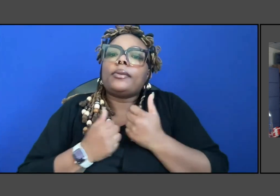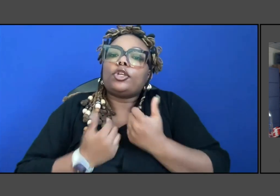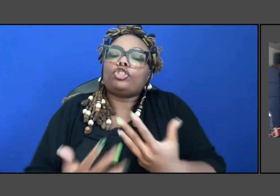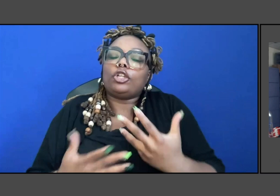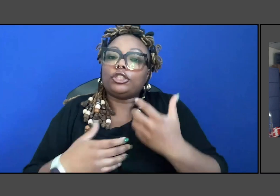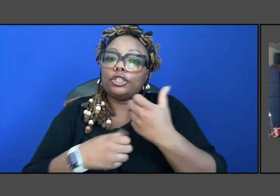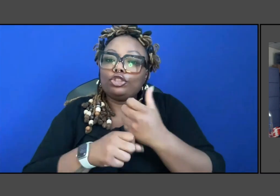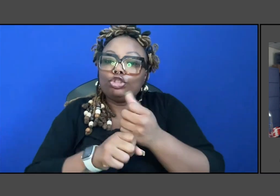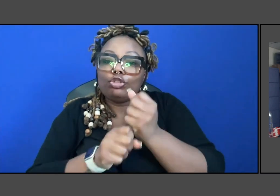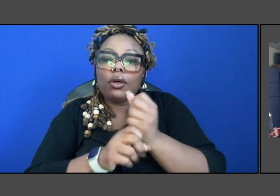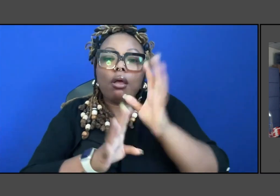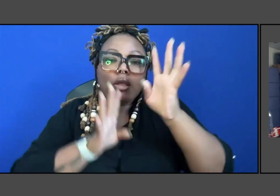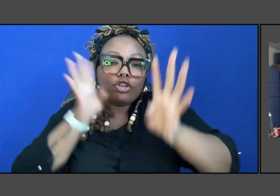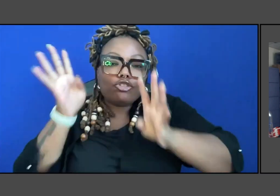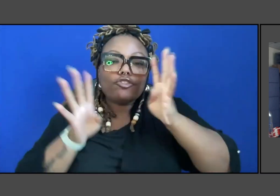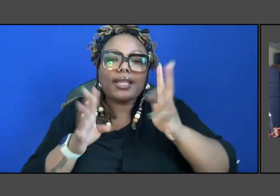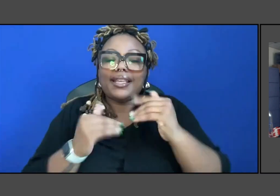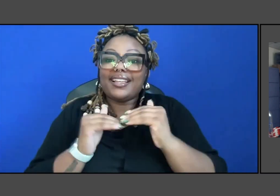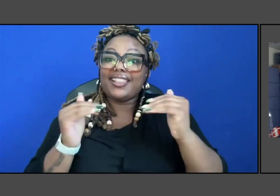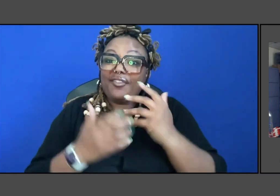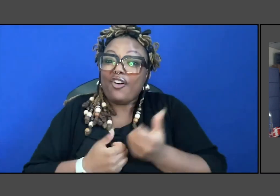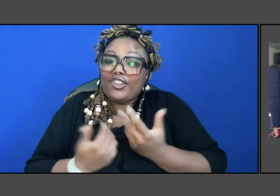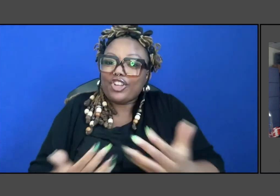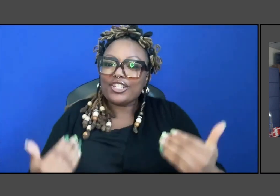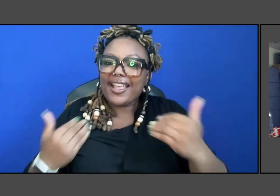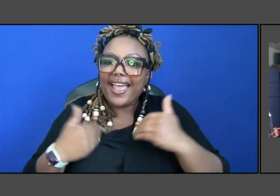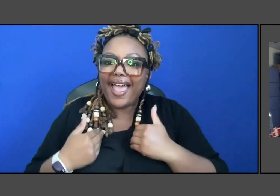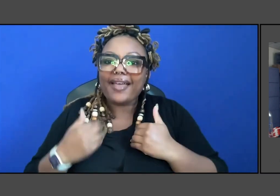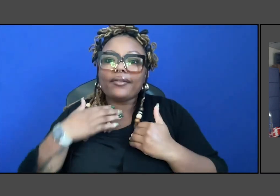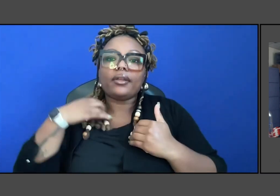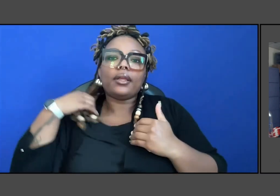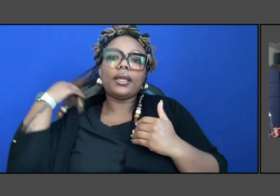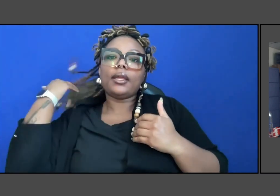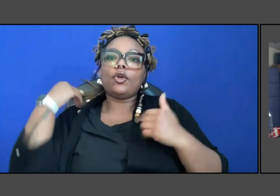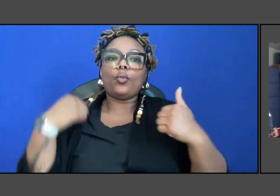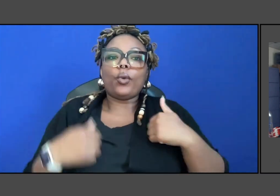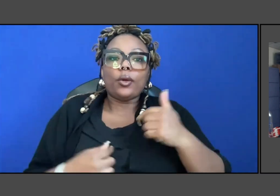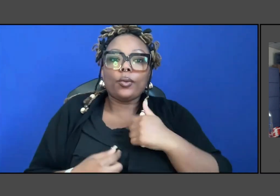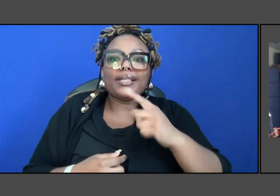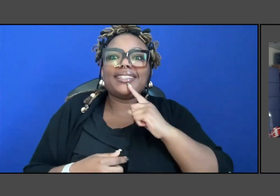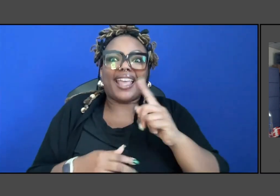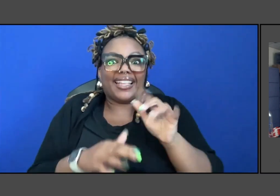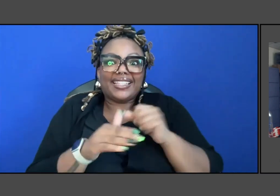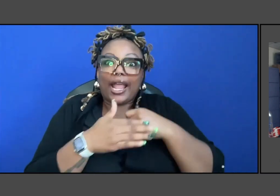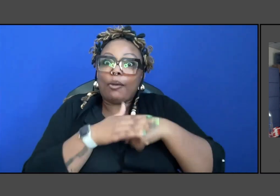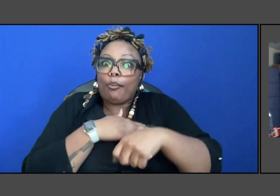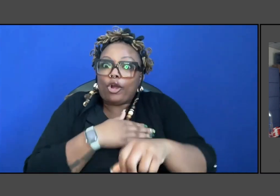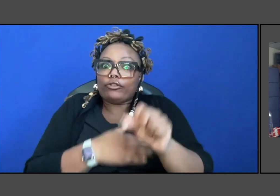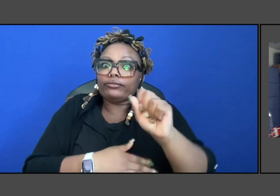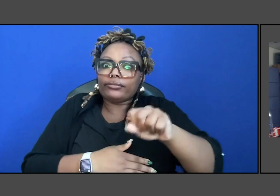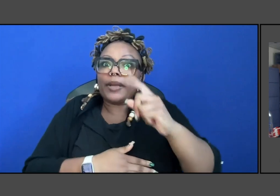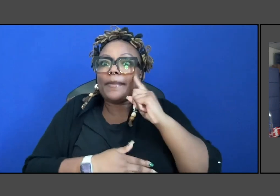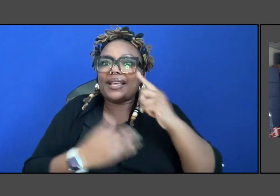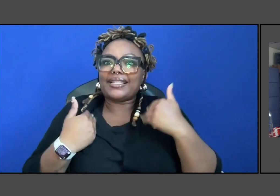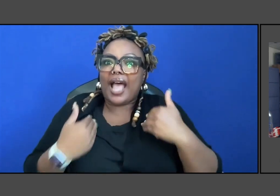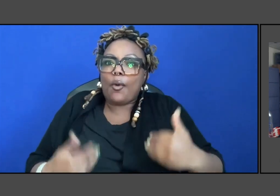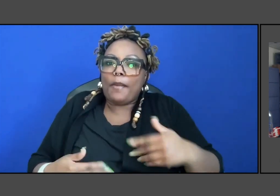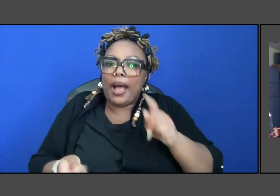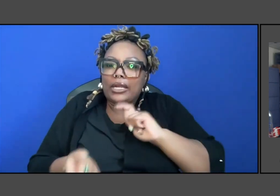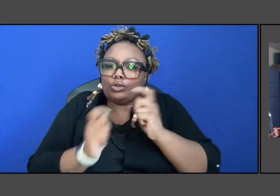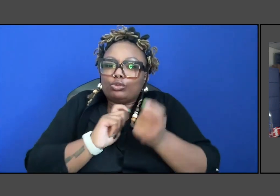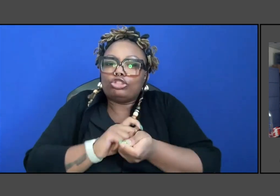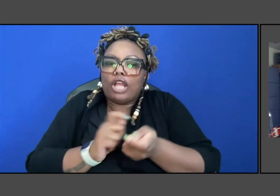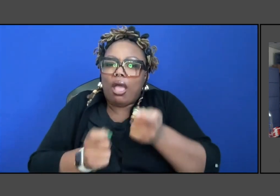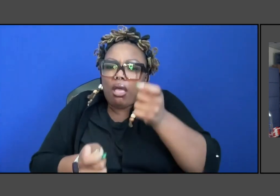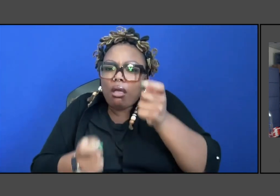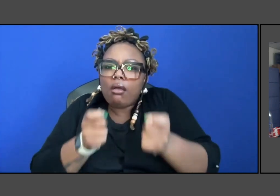this level of exhaustion. It is like when we say that, like birth, because our bodies change from these words and